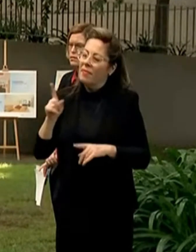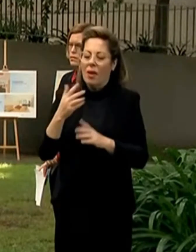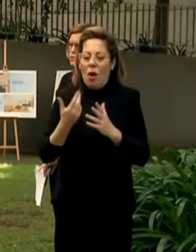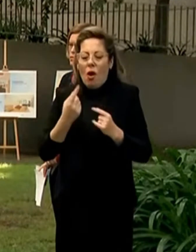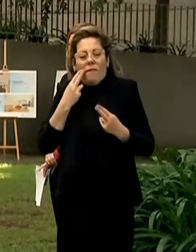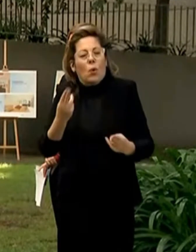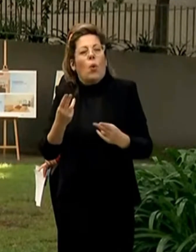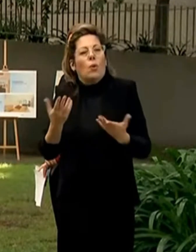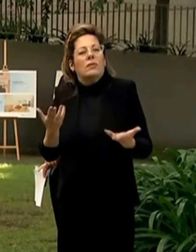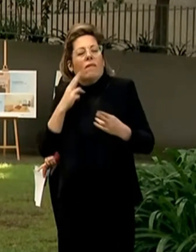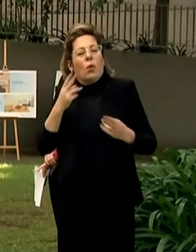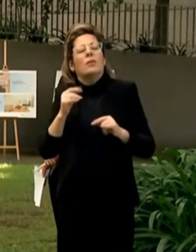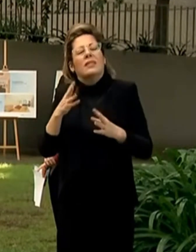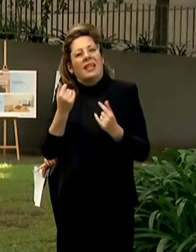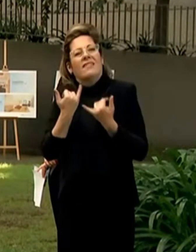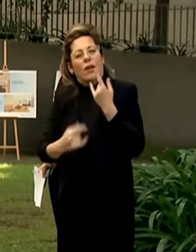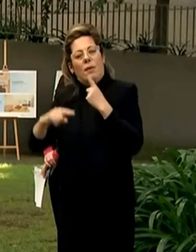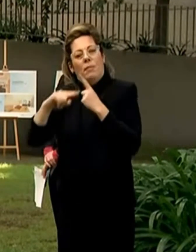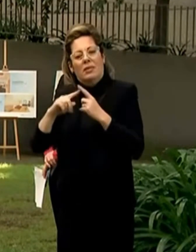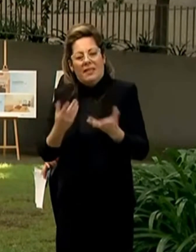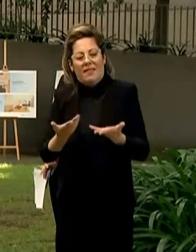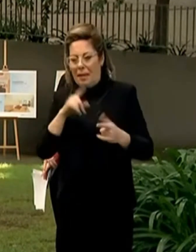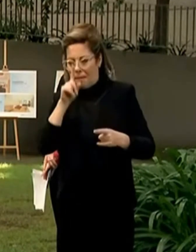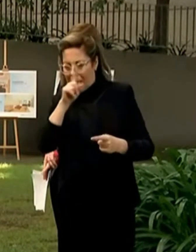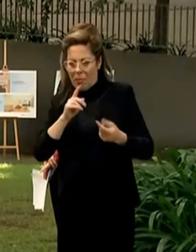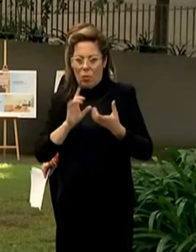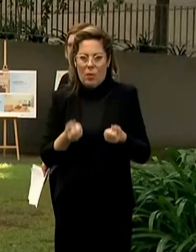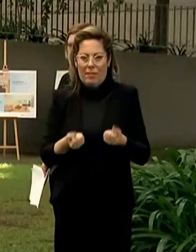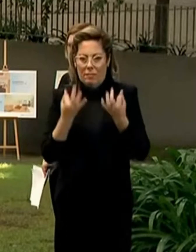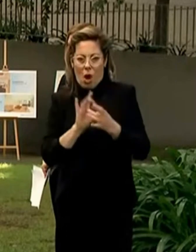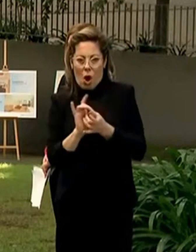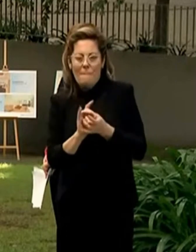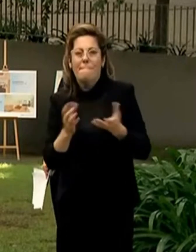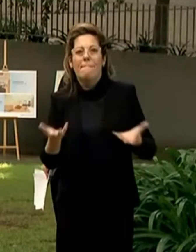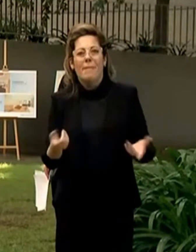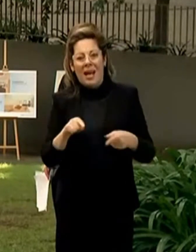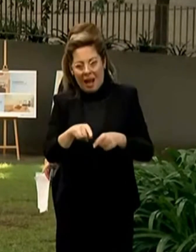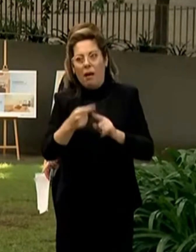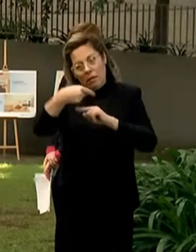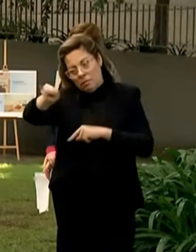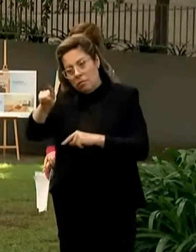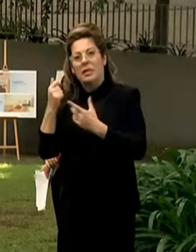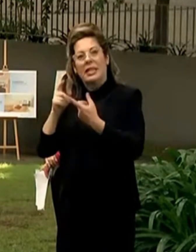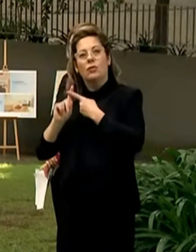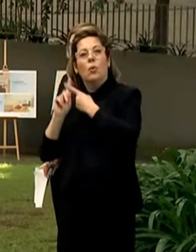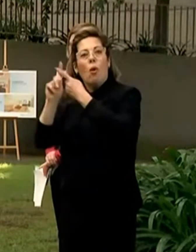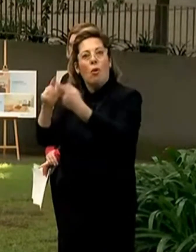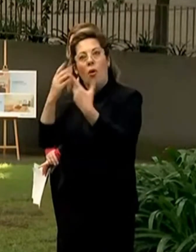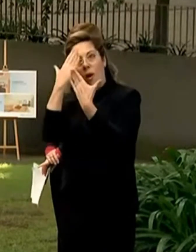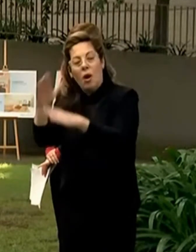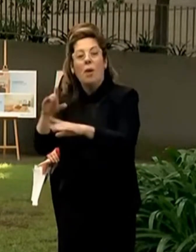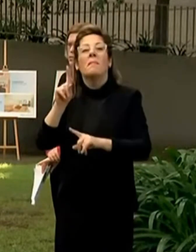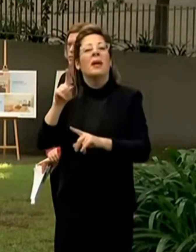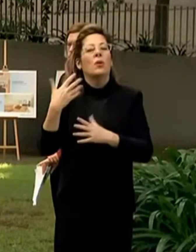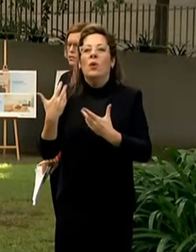is making sure that not only do we reduce homelessness or street homelessness, but that we keep supporting them through those